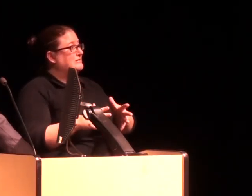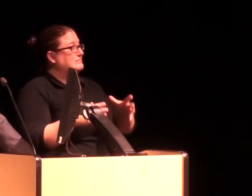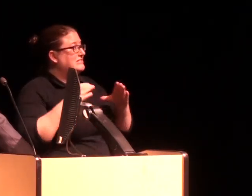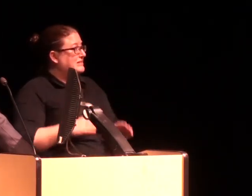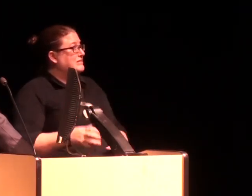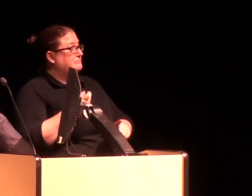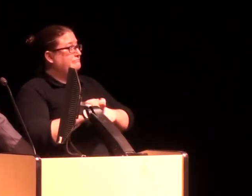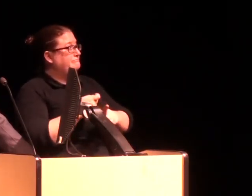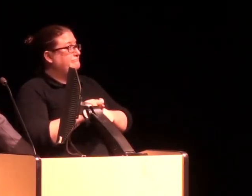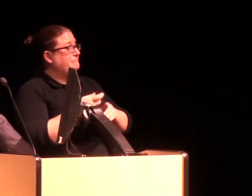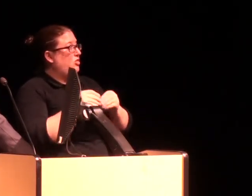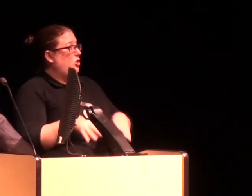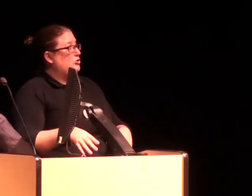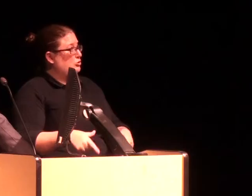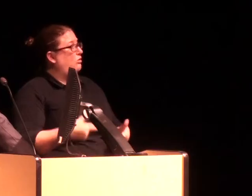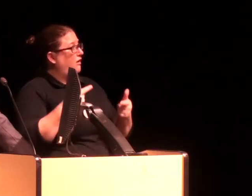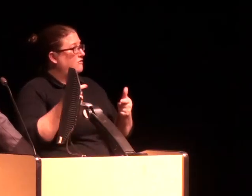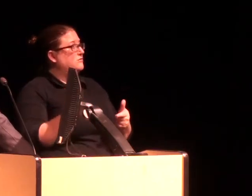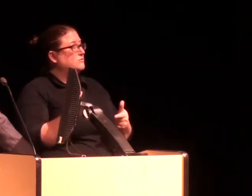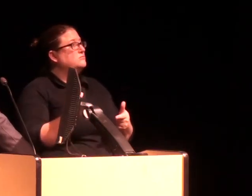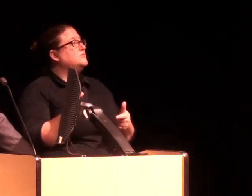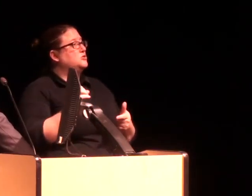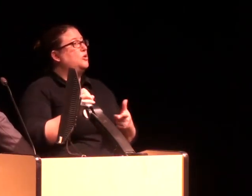the secretary of Letelier. So,